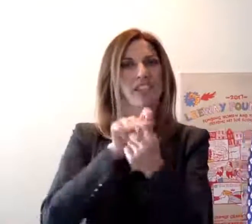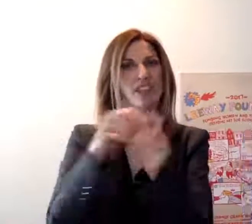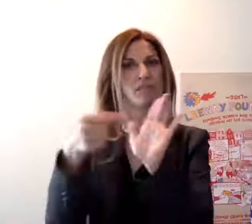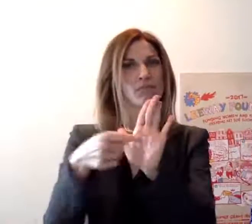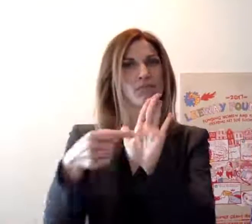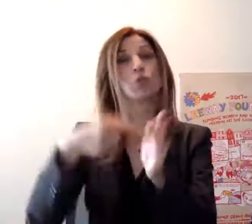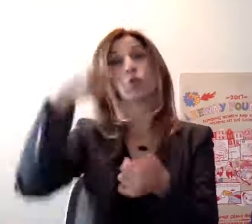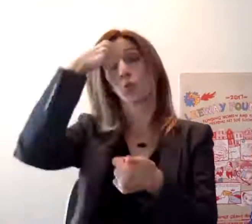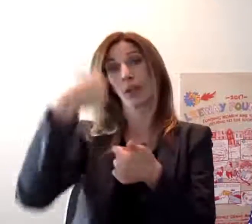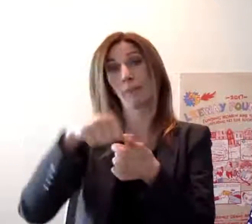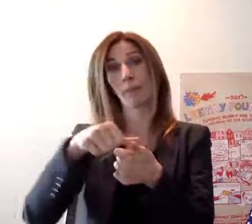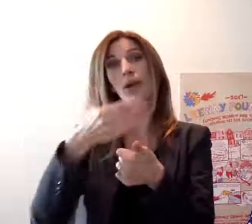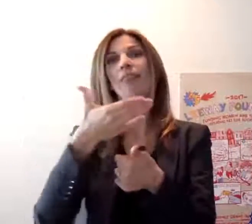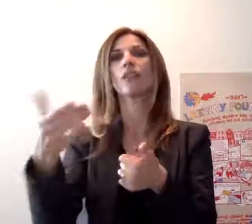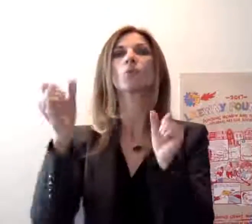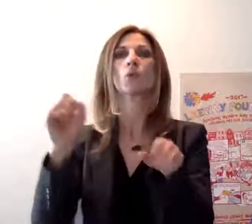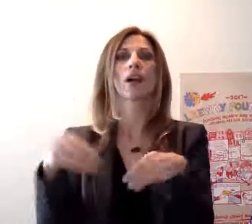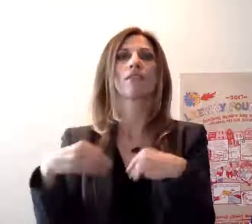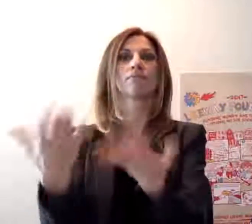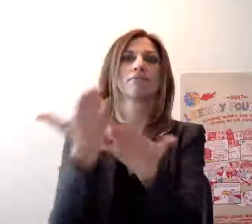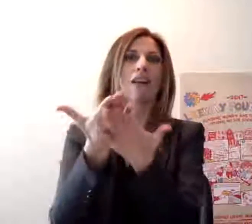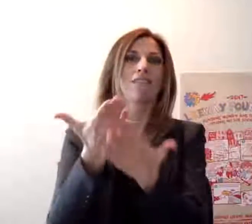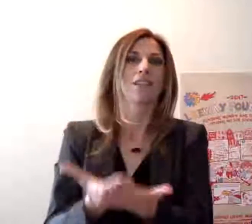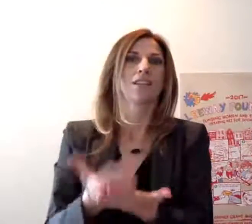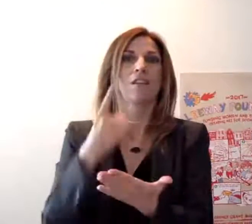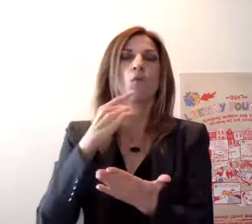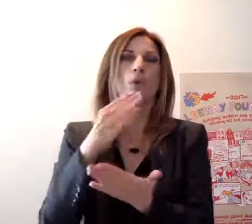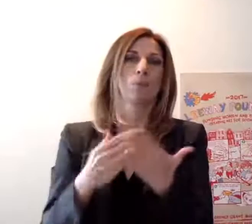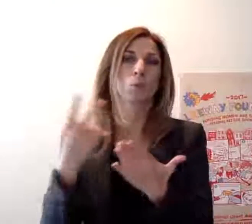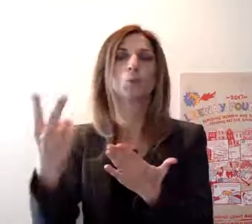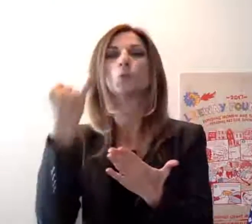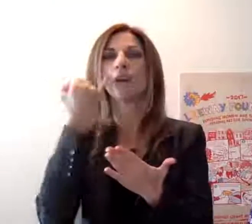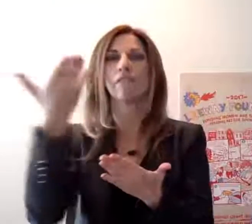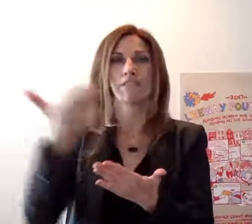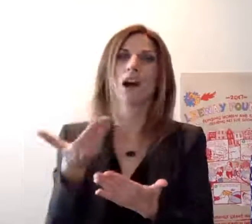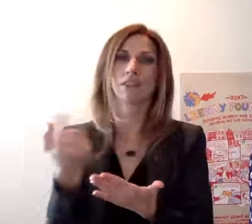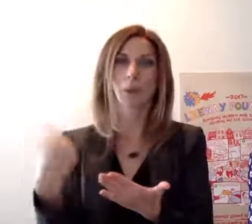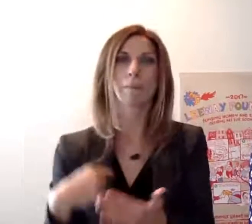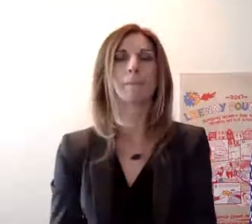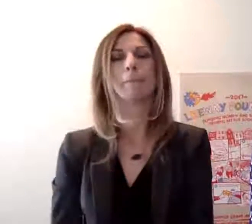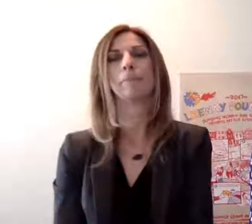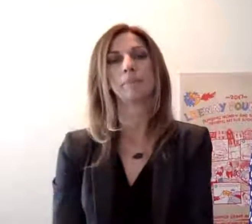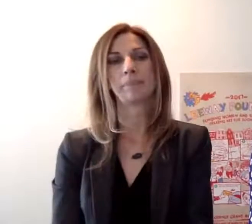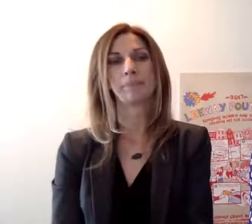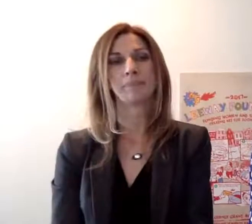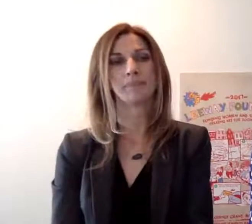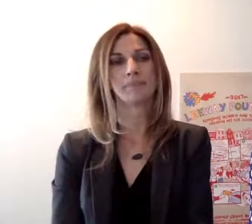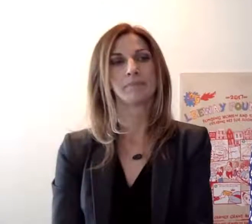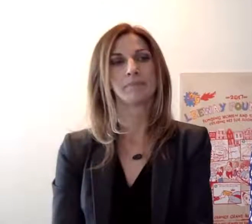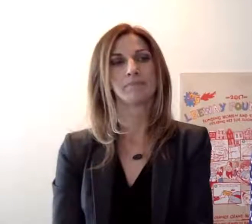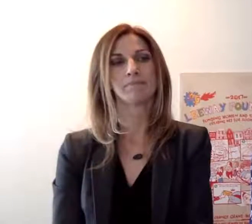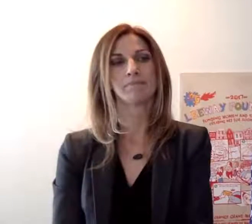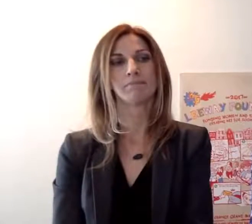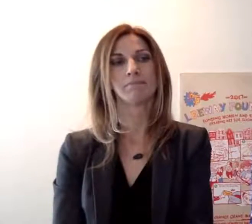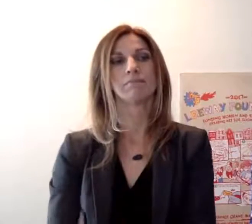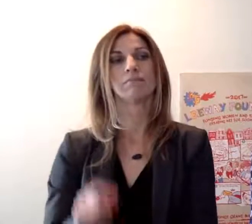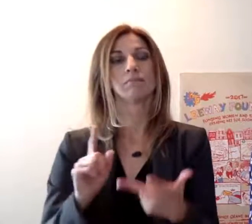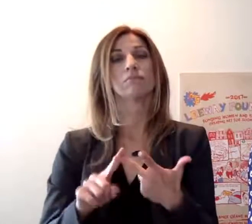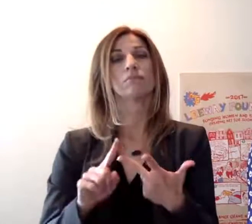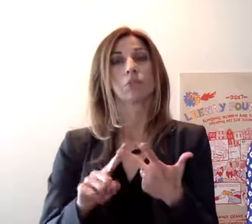in mind things that you can provide evidence of for work samples if you were invited to stage 2. In question